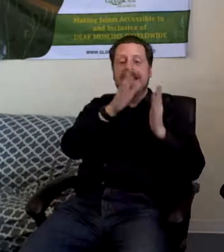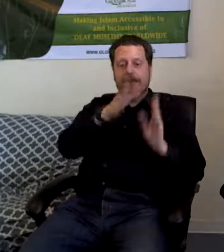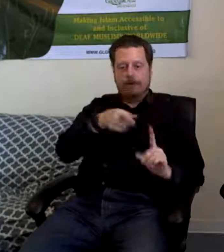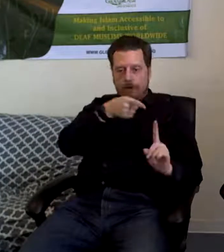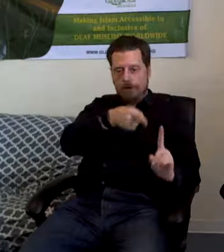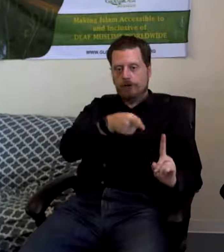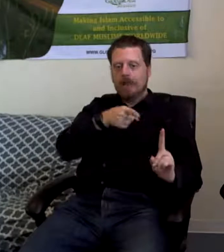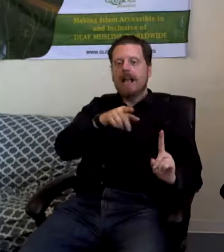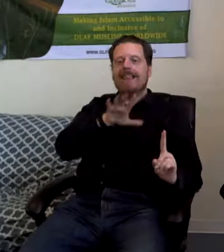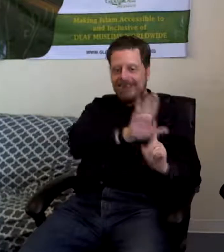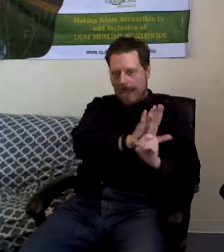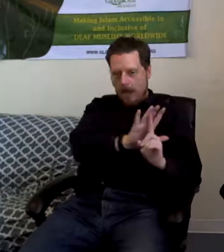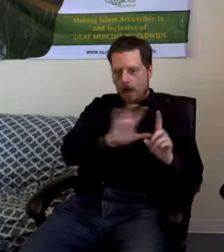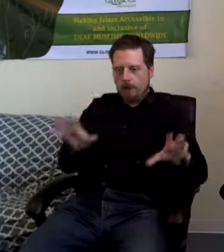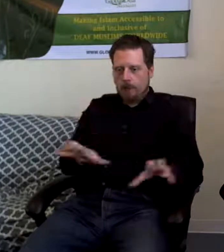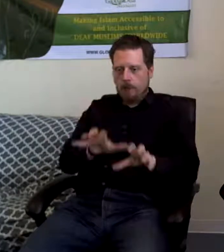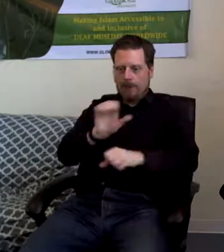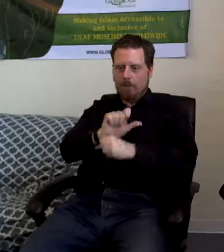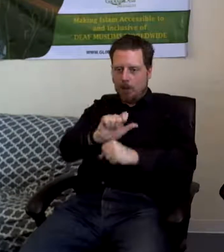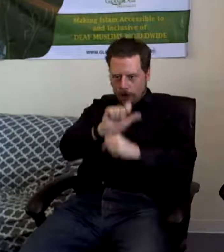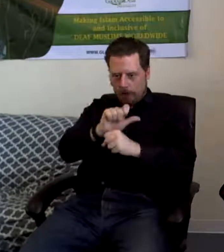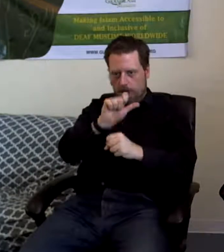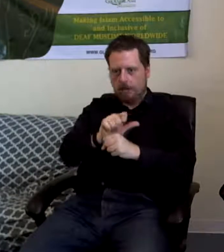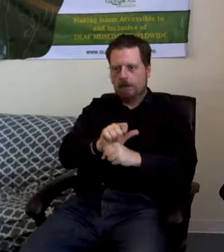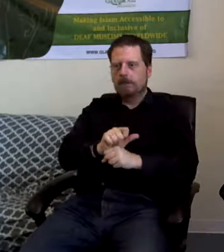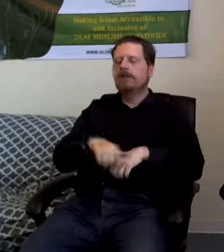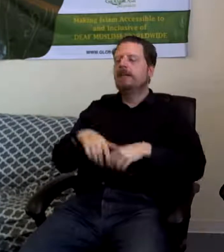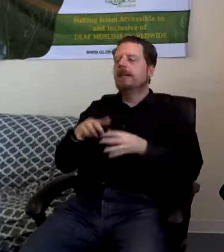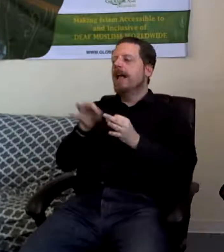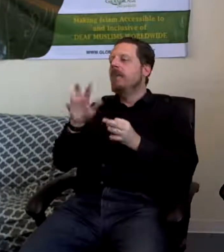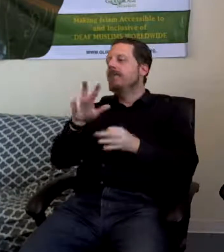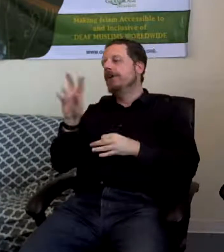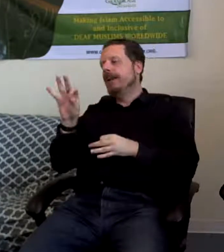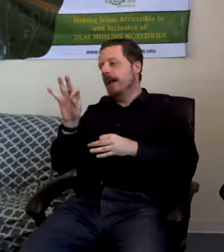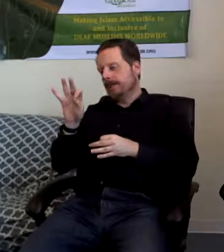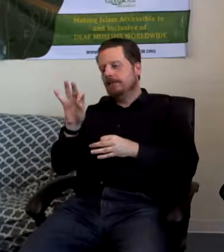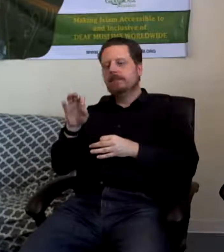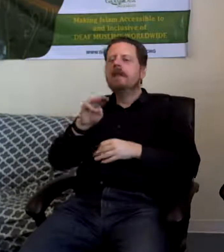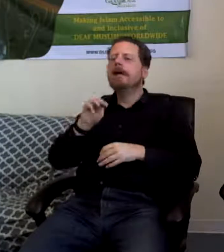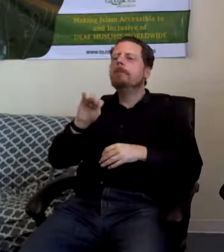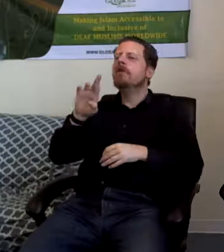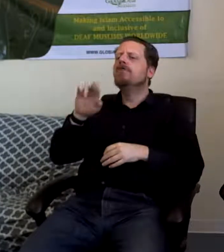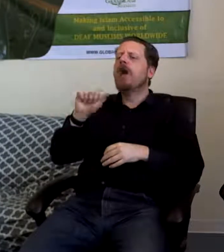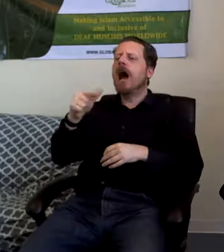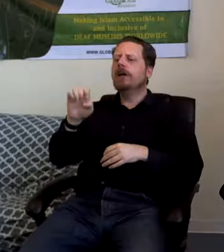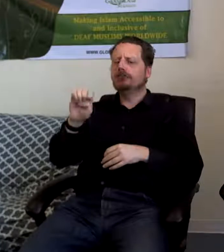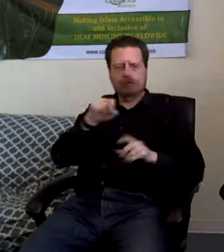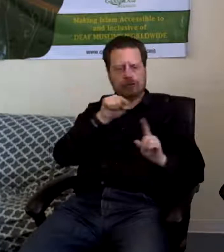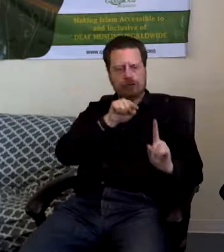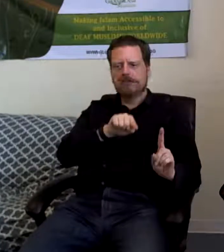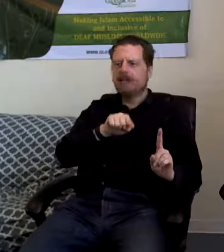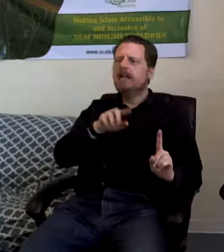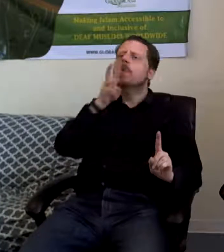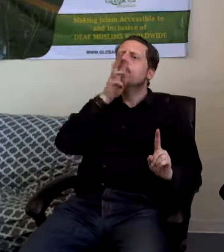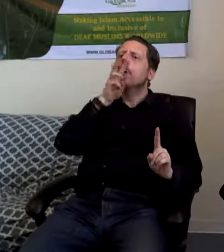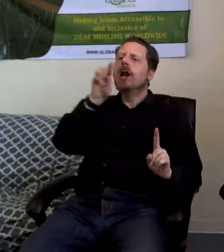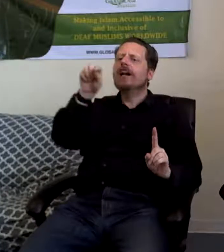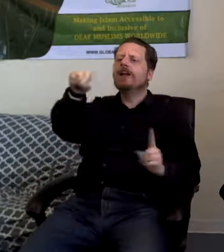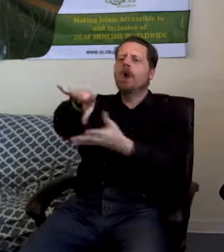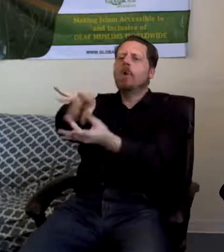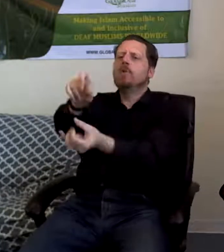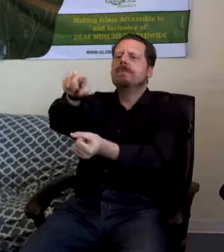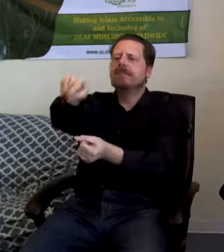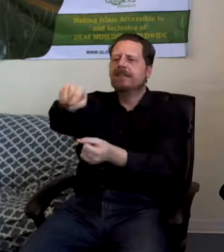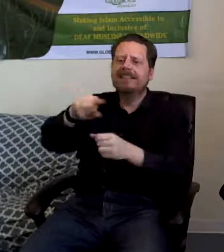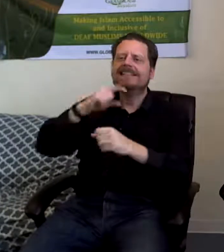39, they are given the example of a mirage, imagined water in the desert, which